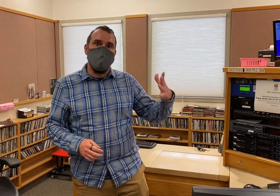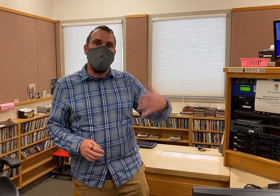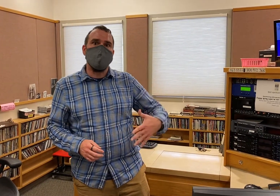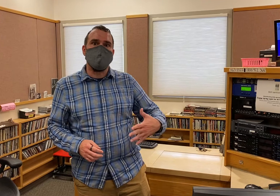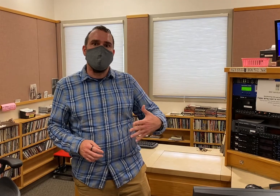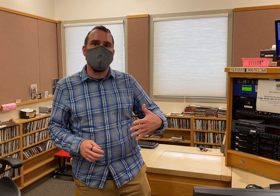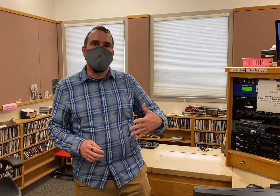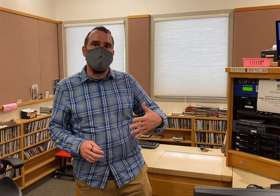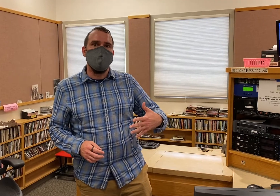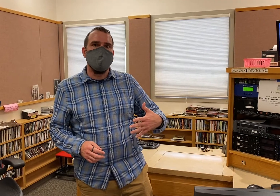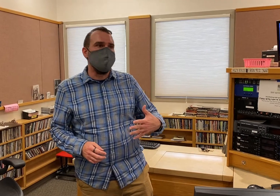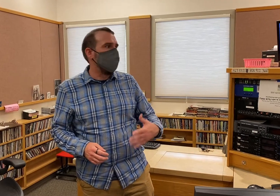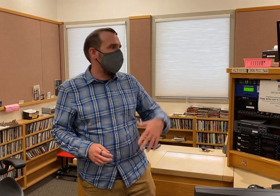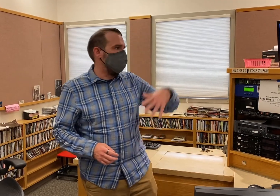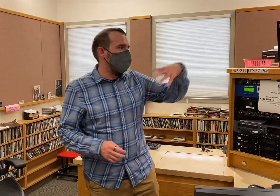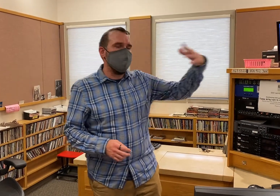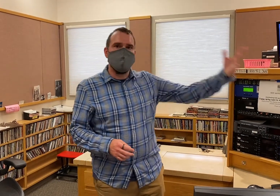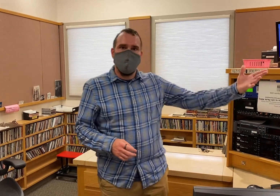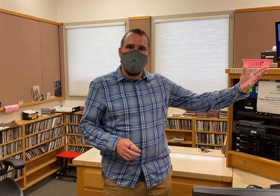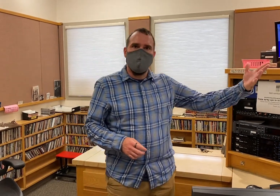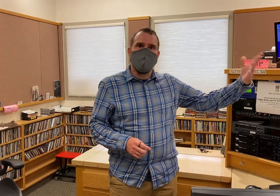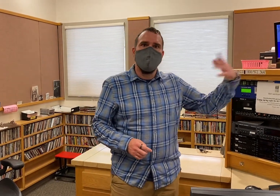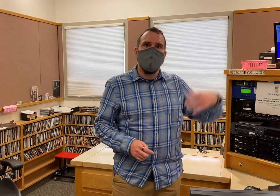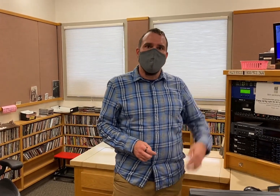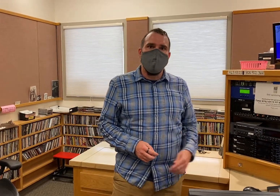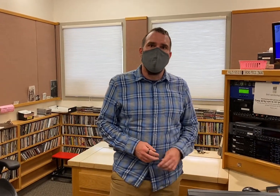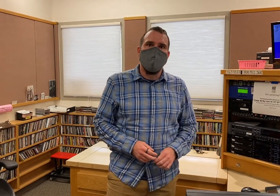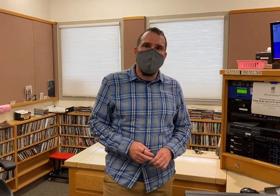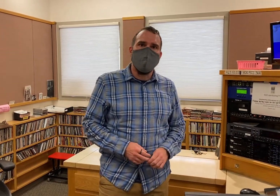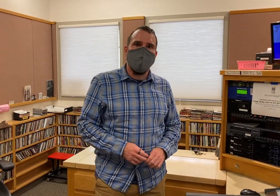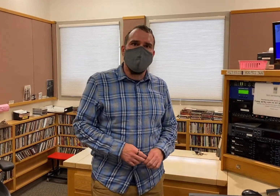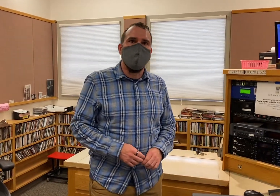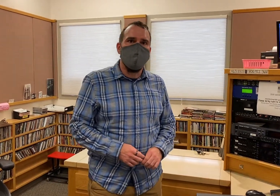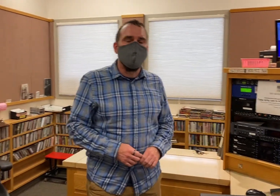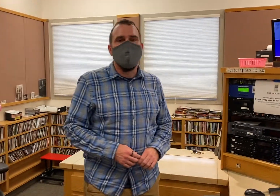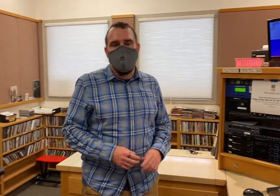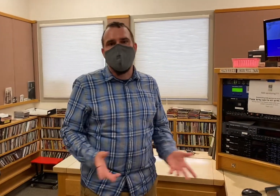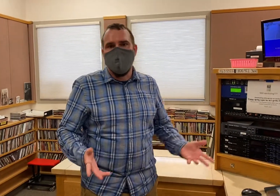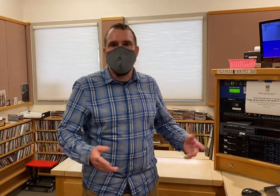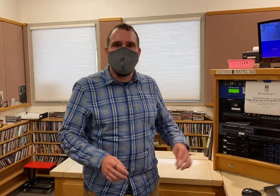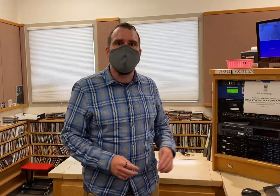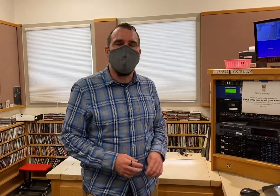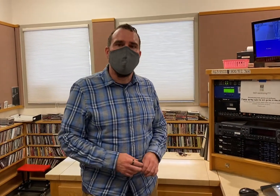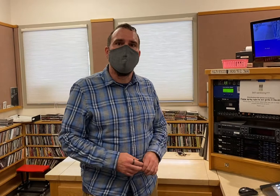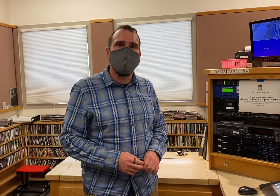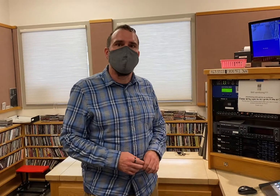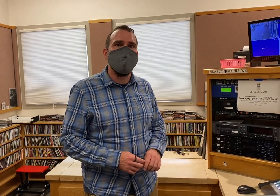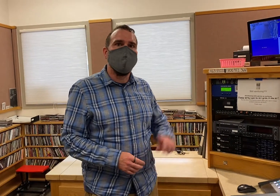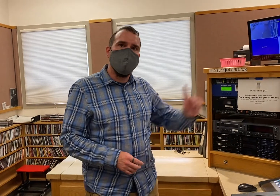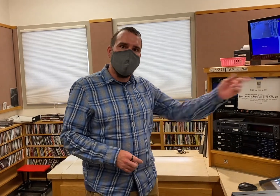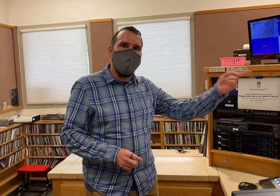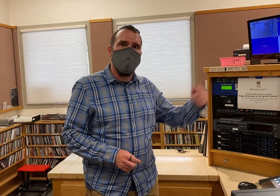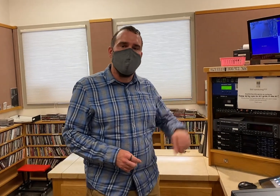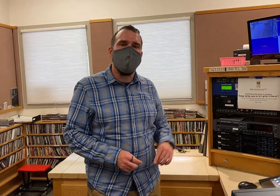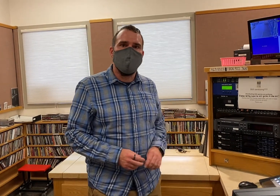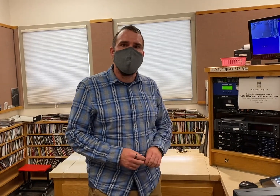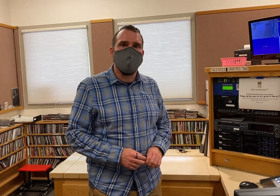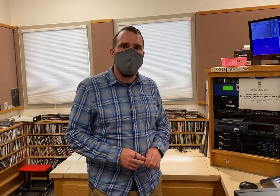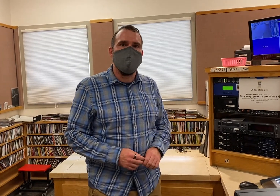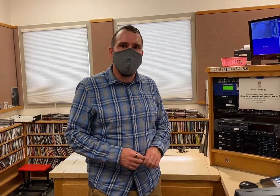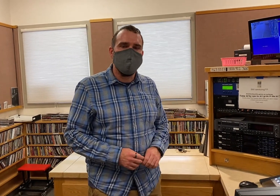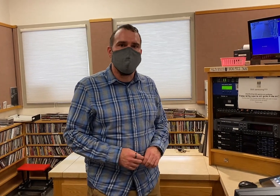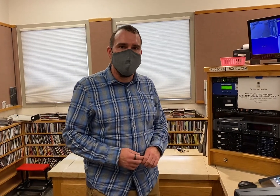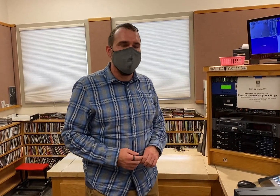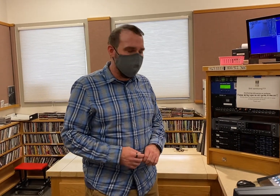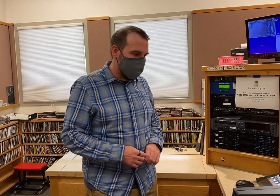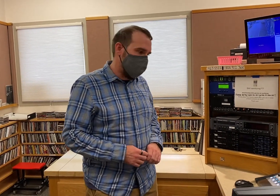had a host conducting an interview and a subject, being interviewed, that we would have one person in one studio and another person